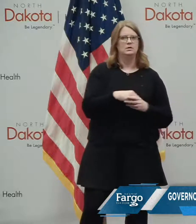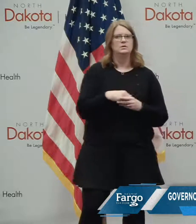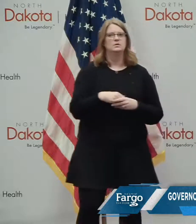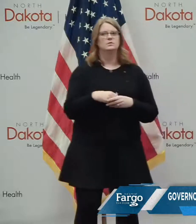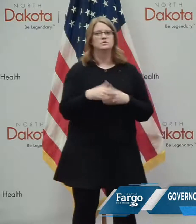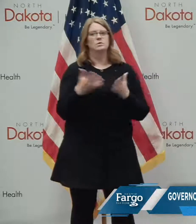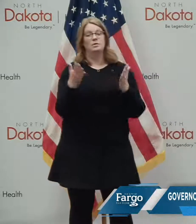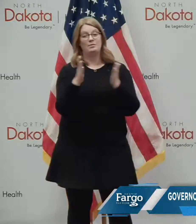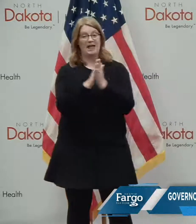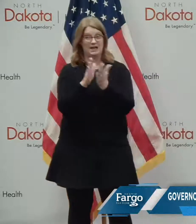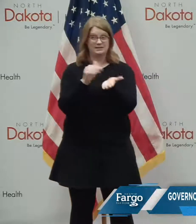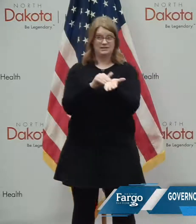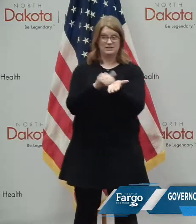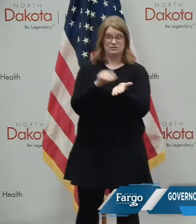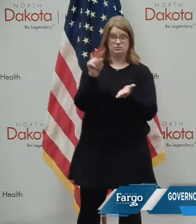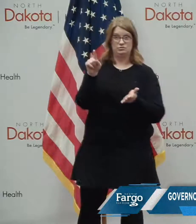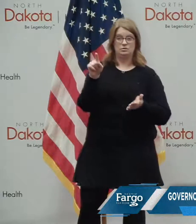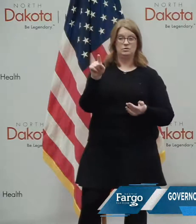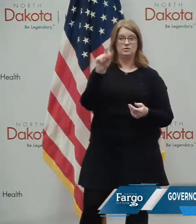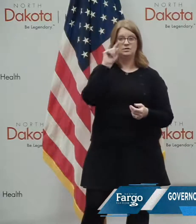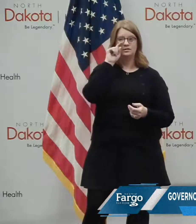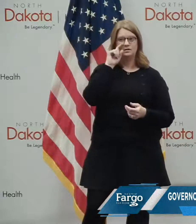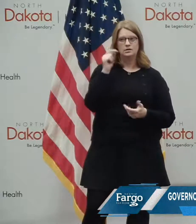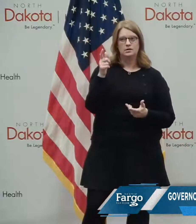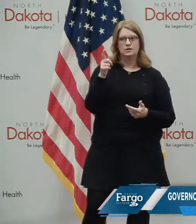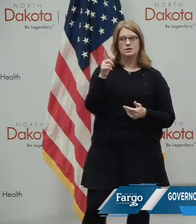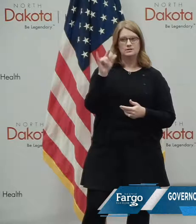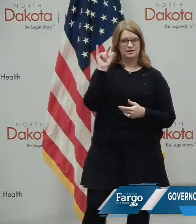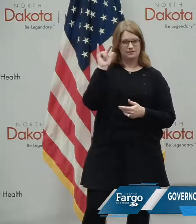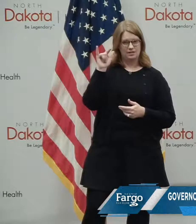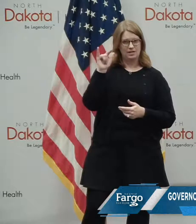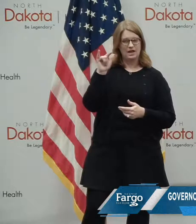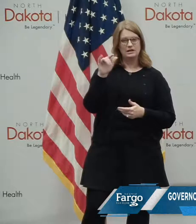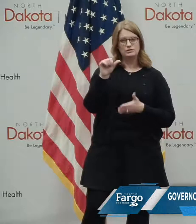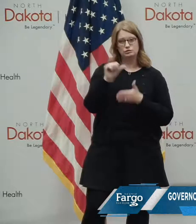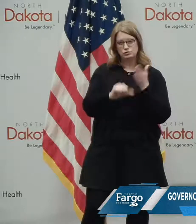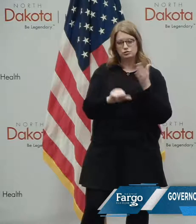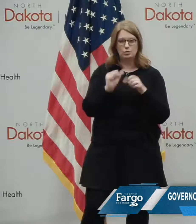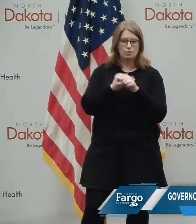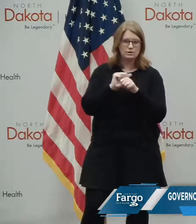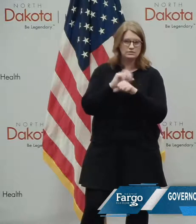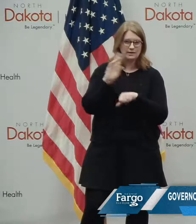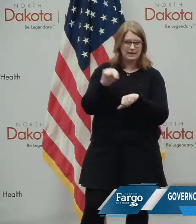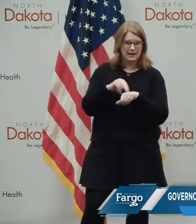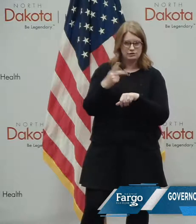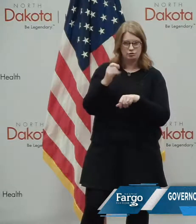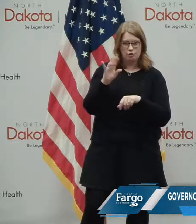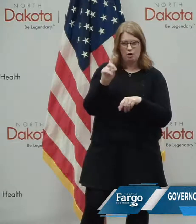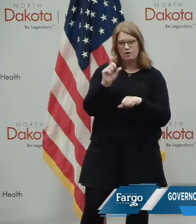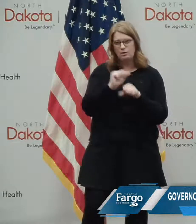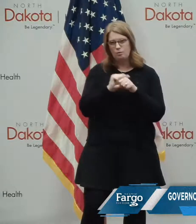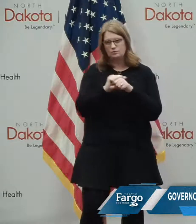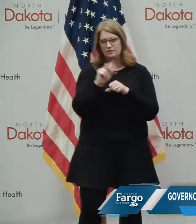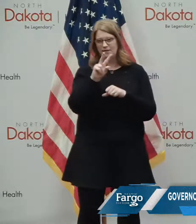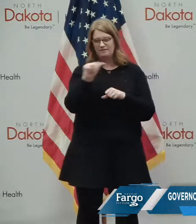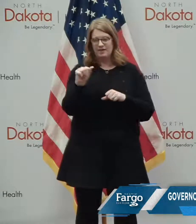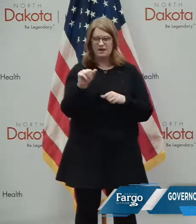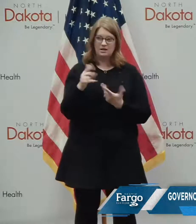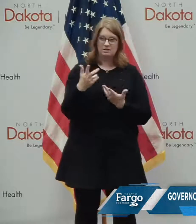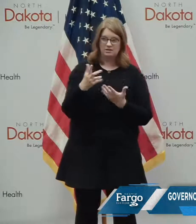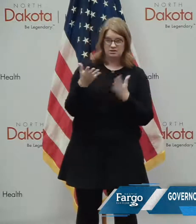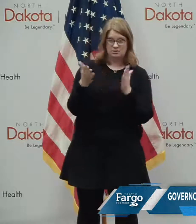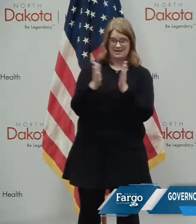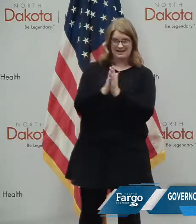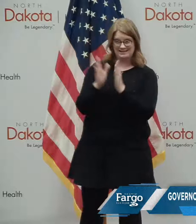physician who is a flight surgeon for the 119th, who works for the National Guard, he works for the VA. You ask that